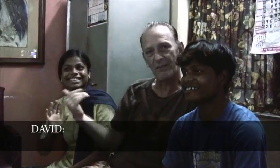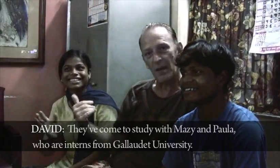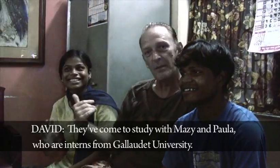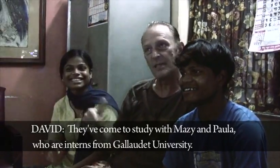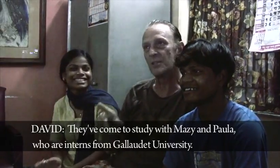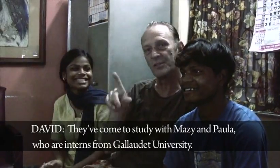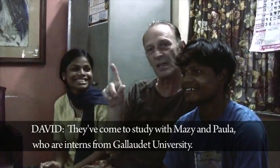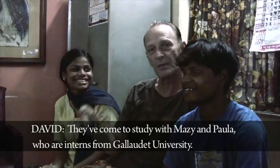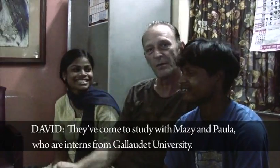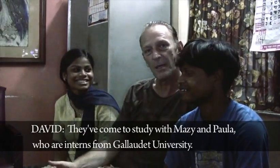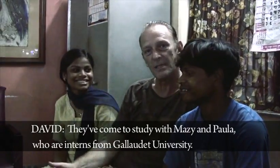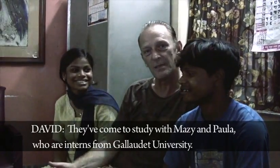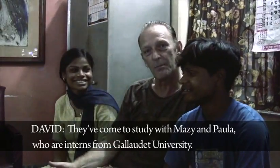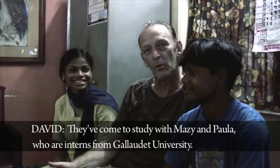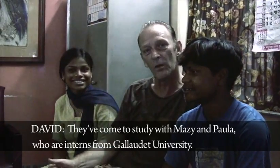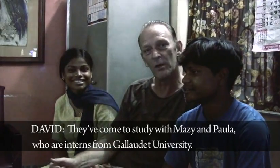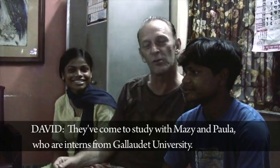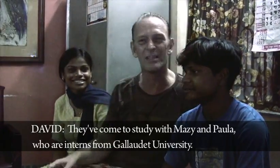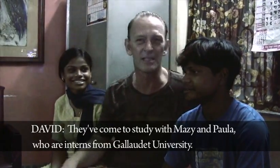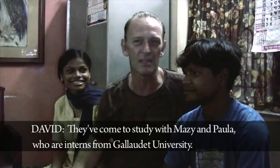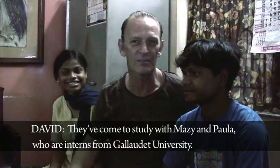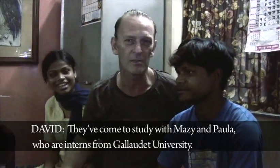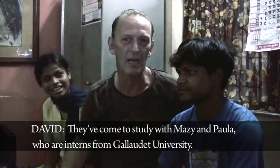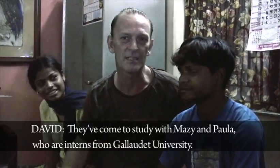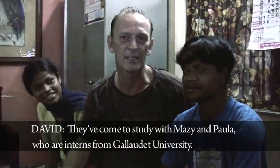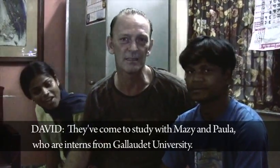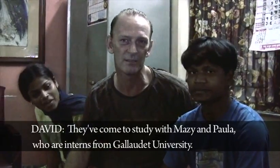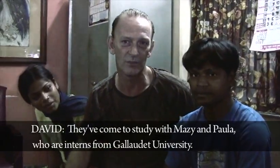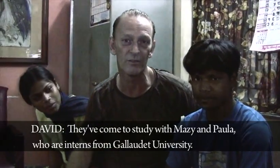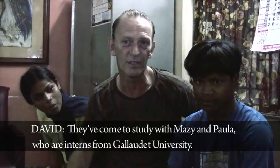here to do study with Maisie and Paula, who are interns from Gallaudet University.